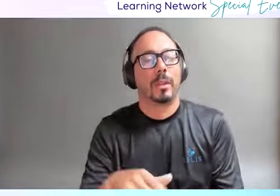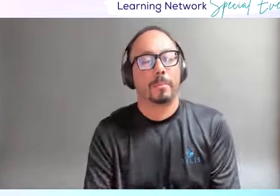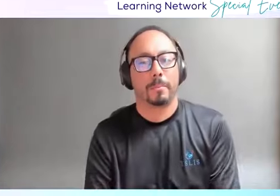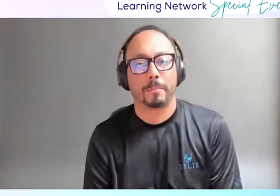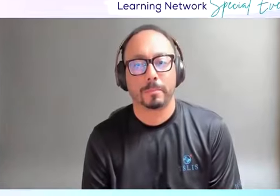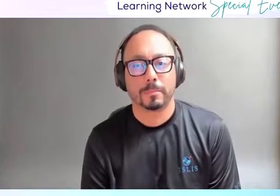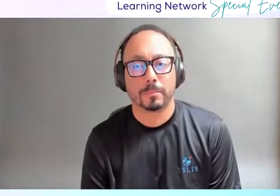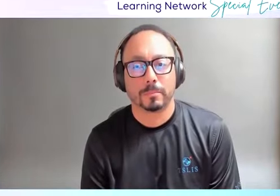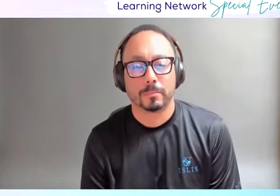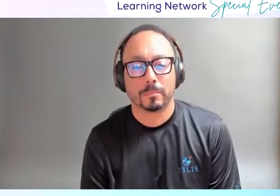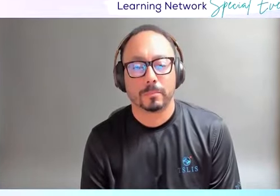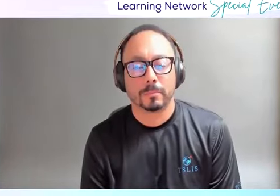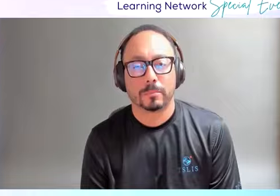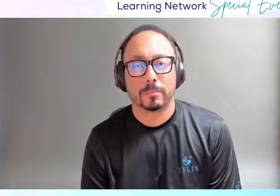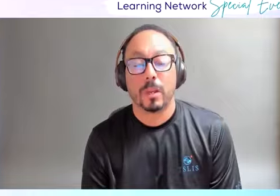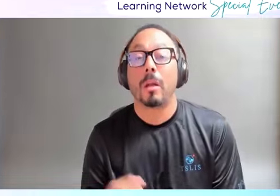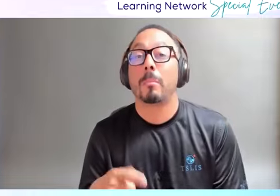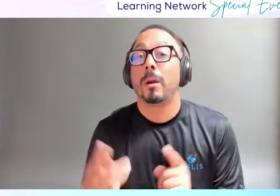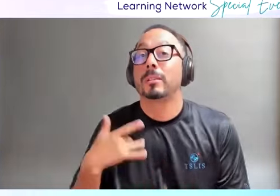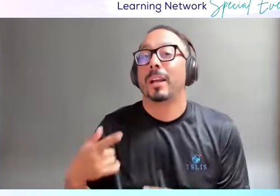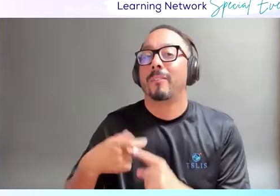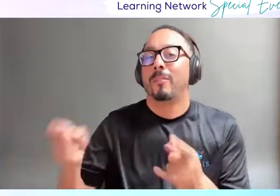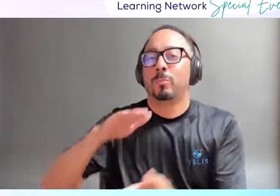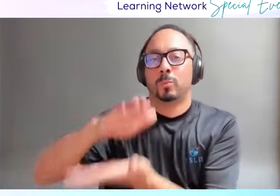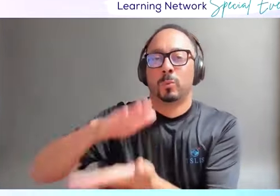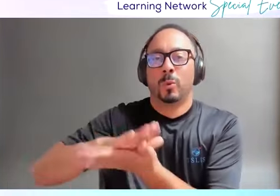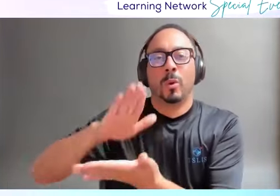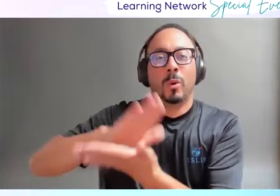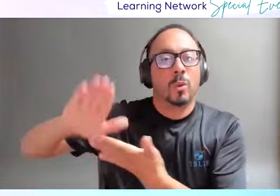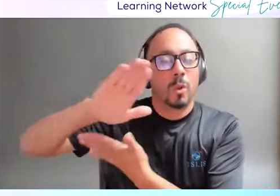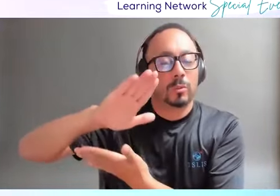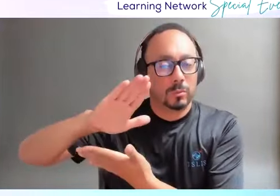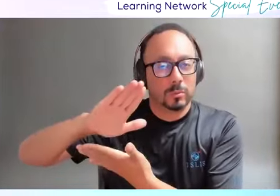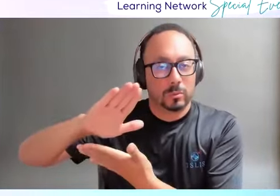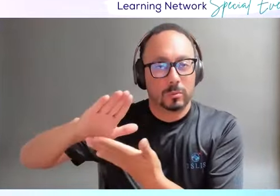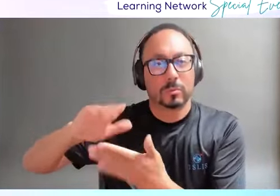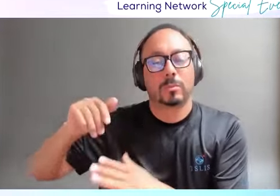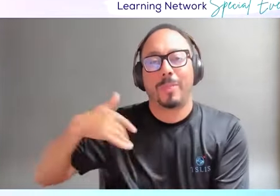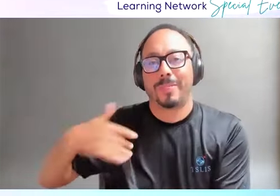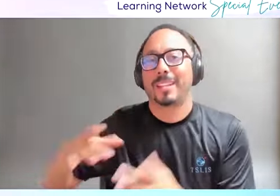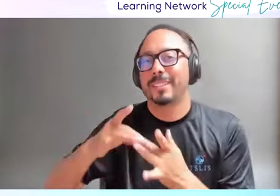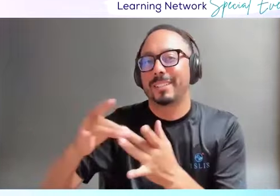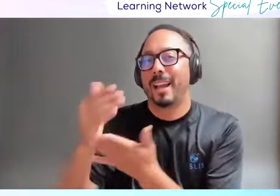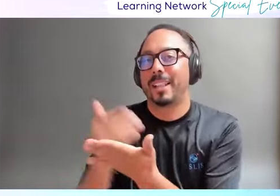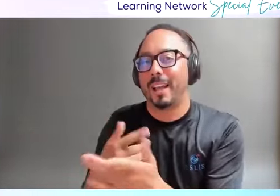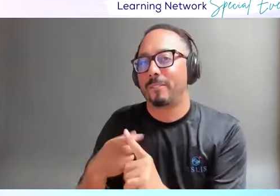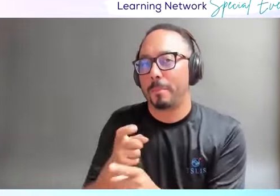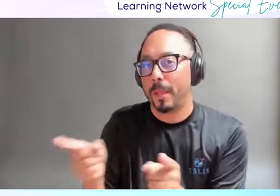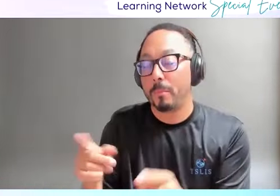guidelines come from colleges often, from various professions. And that might be obstetricians on